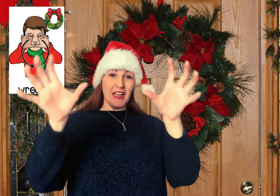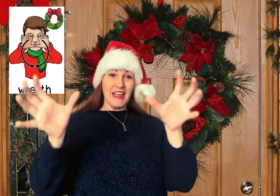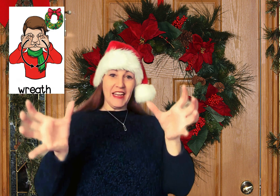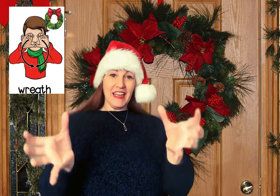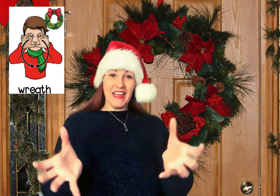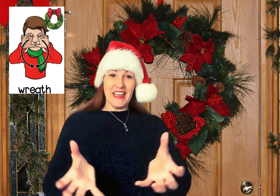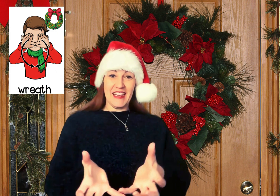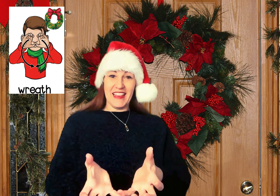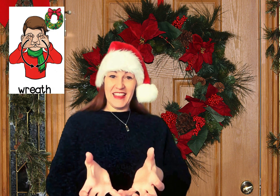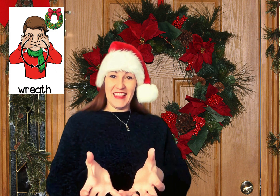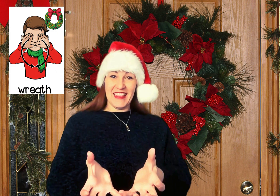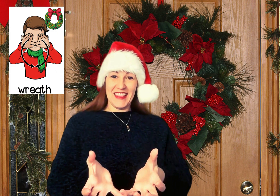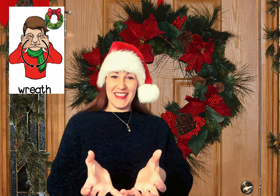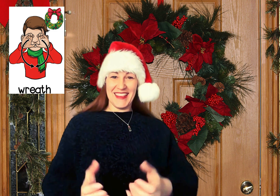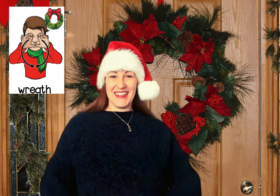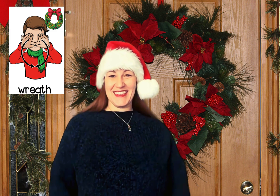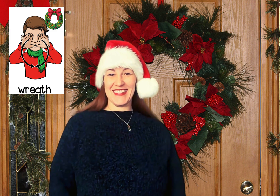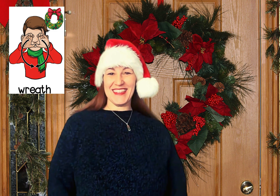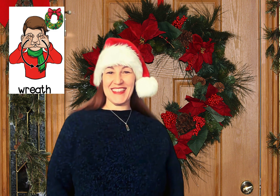Wreath.